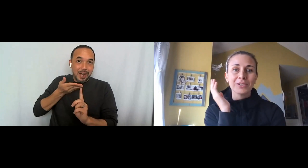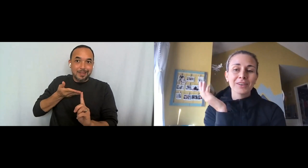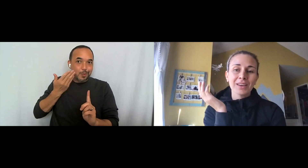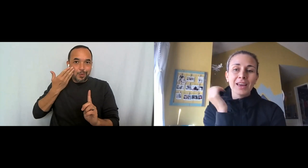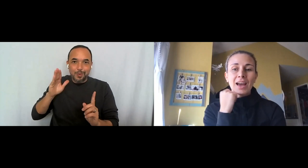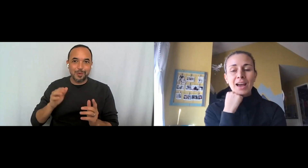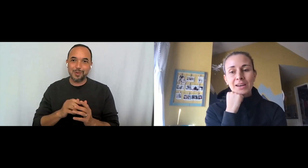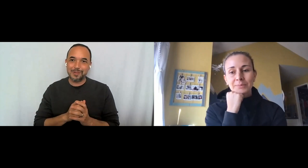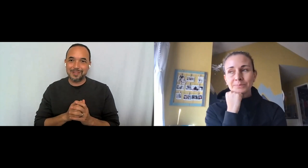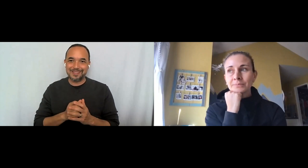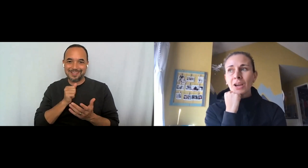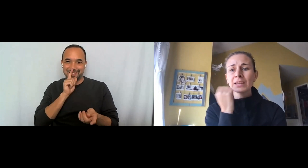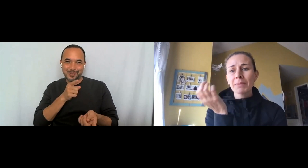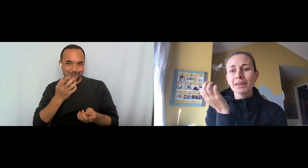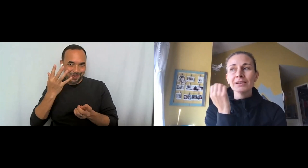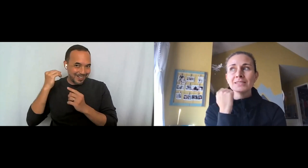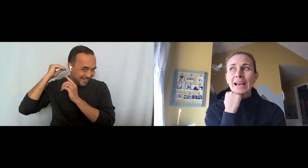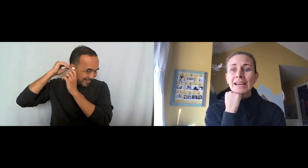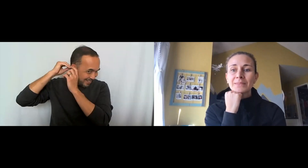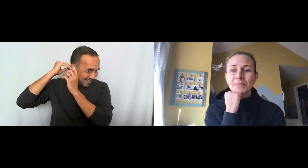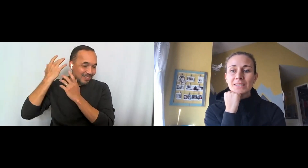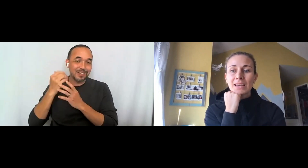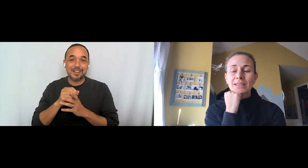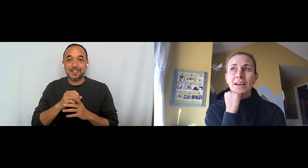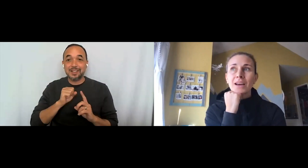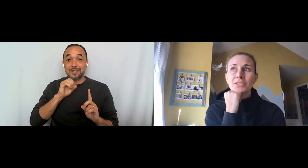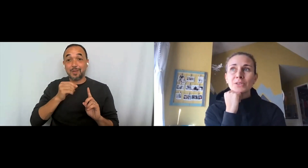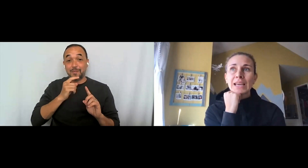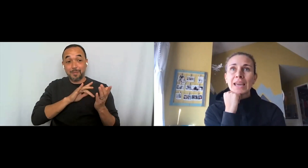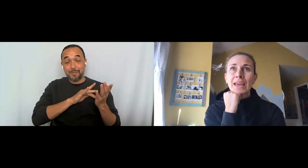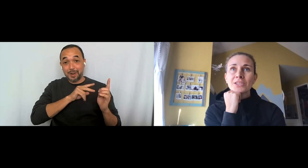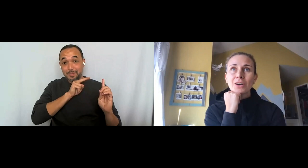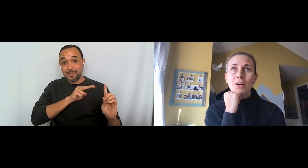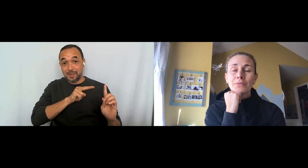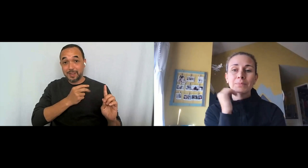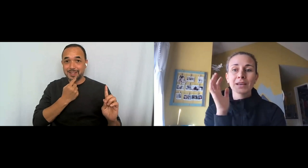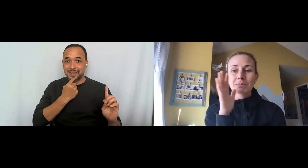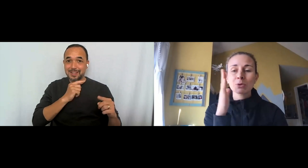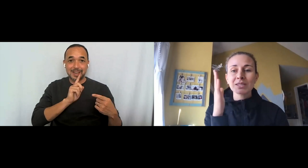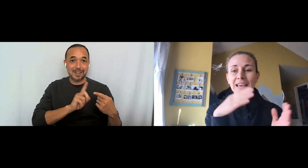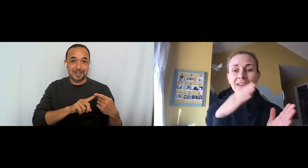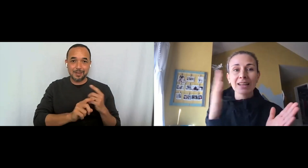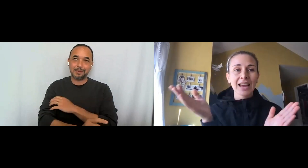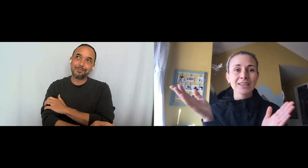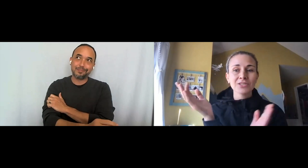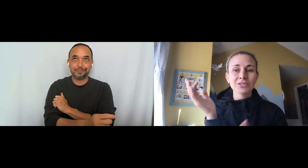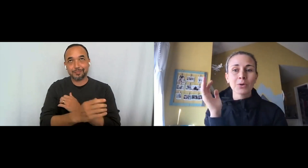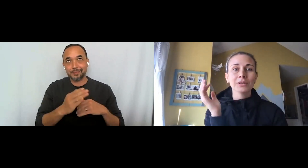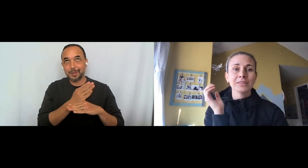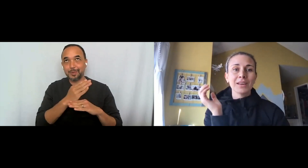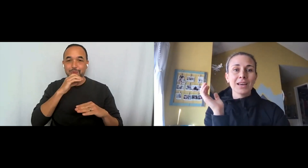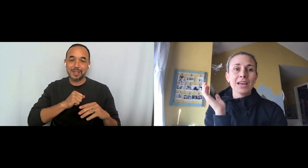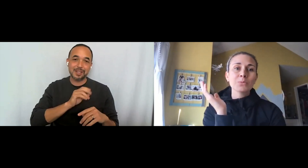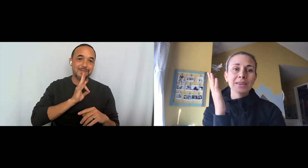exterior. And on the medical side, they say that until the age of between 7 and 9 years